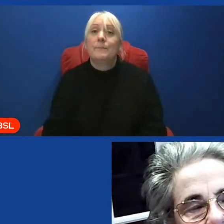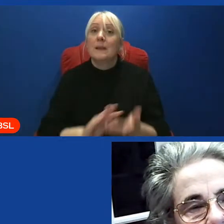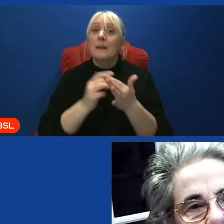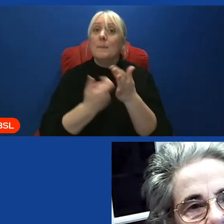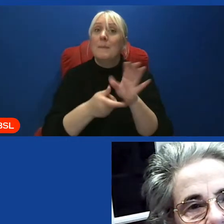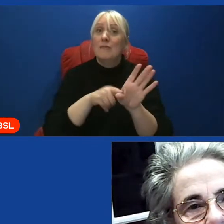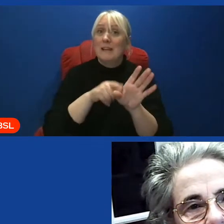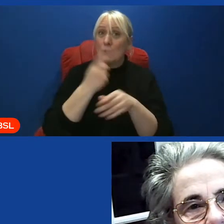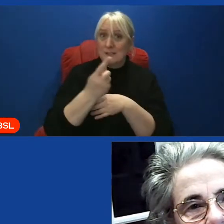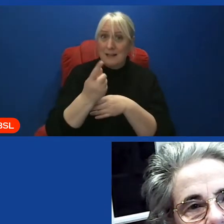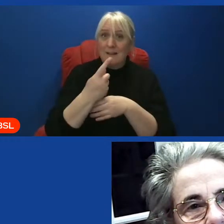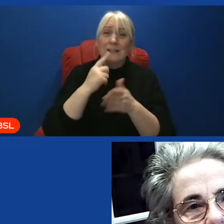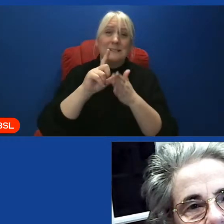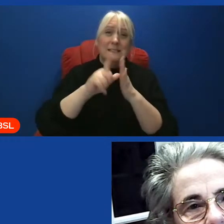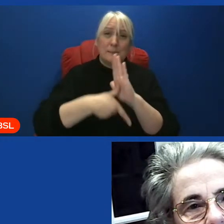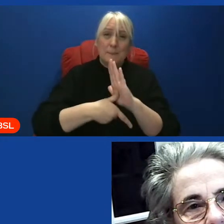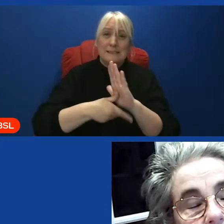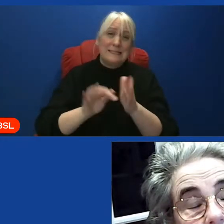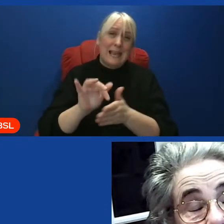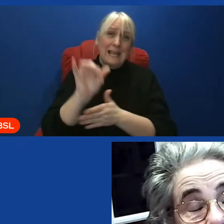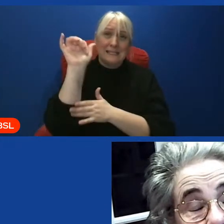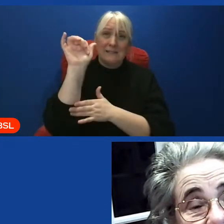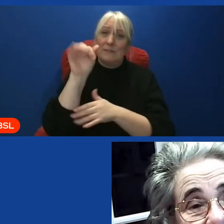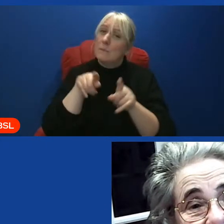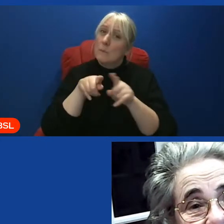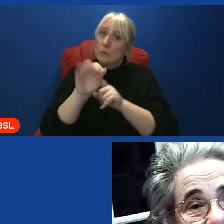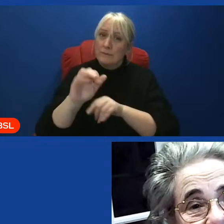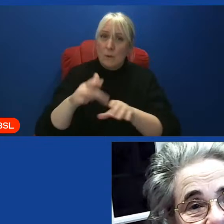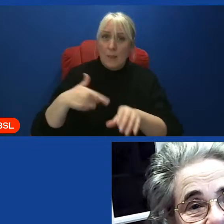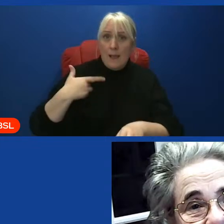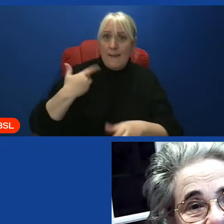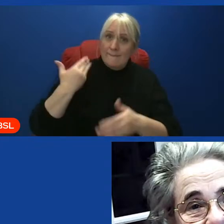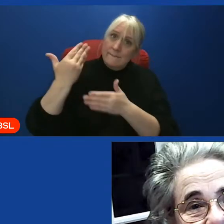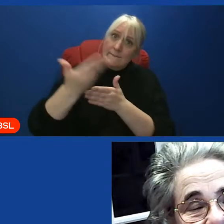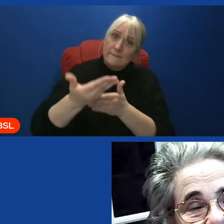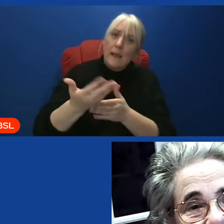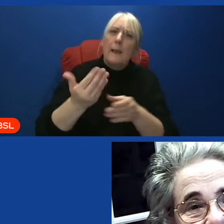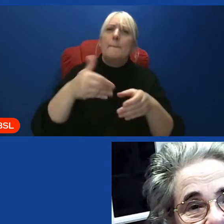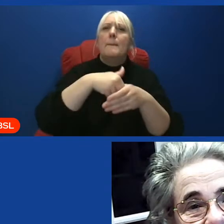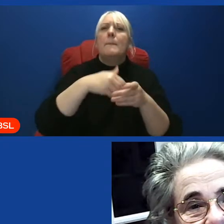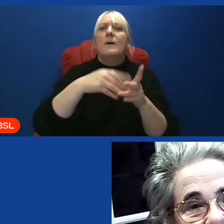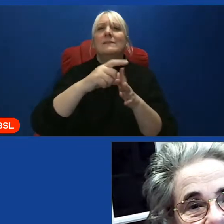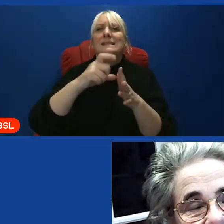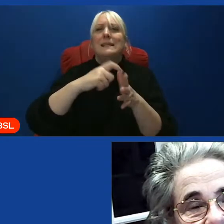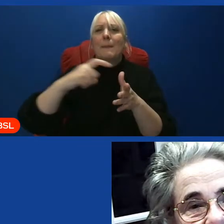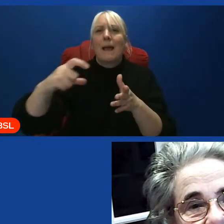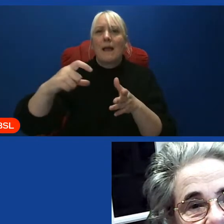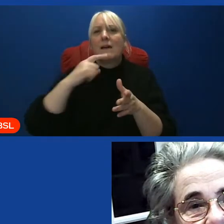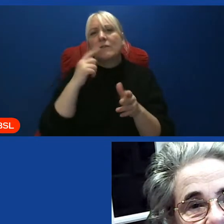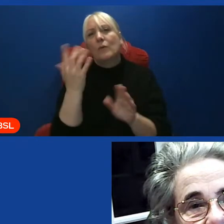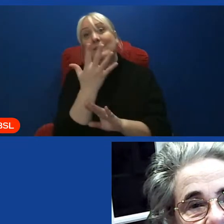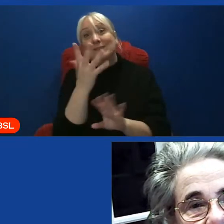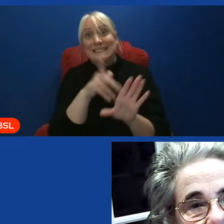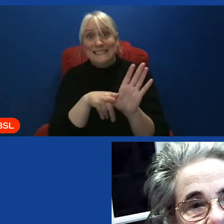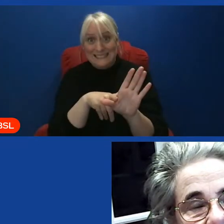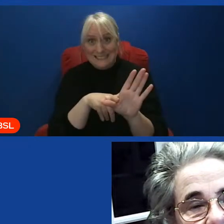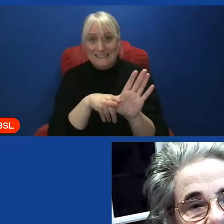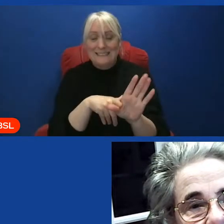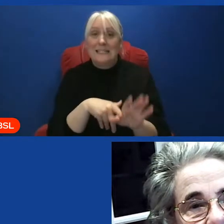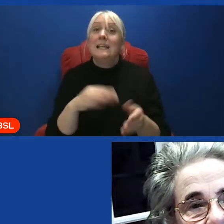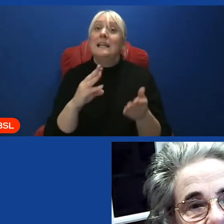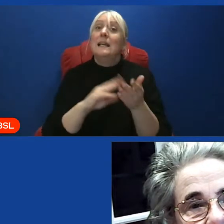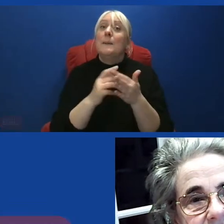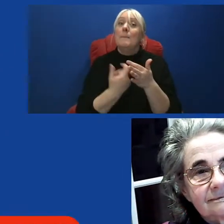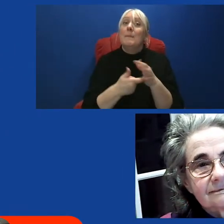and disability activist for most of her life, and has been a member of DPAC for nearly 15 years. Mary is now retired,